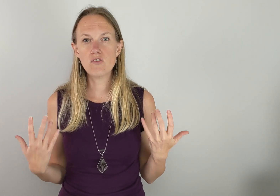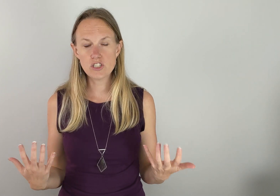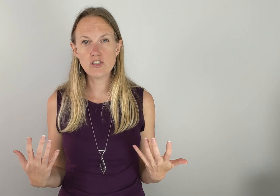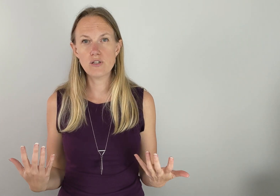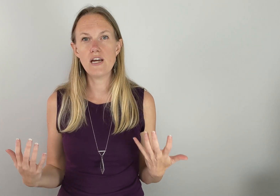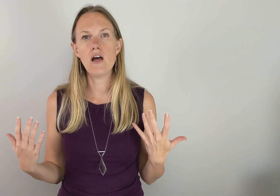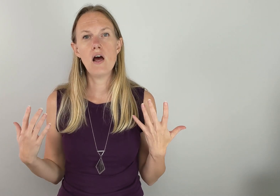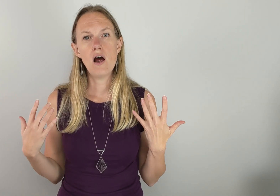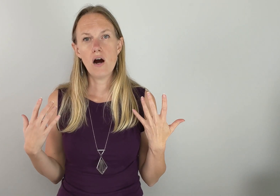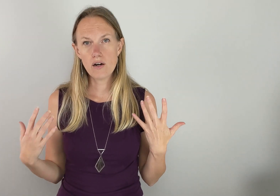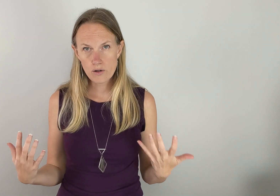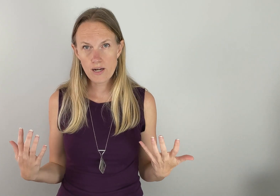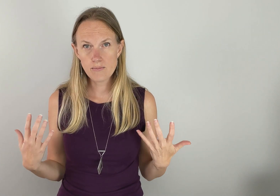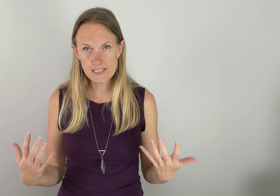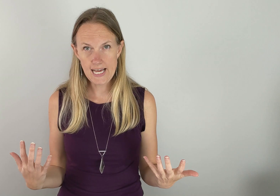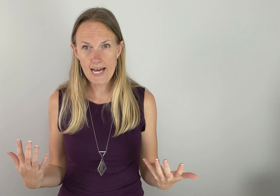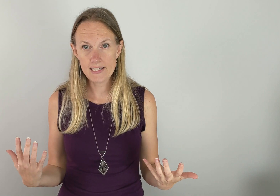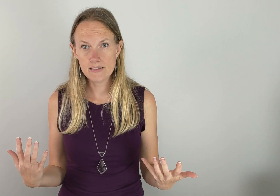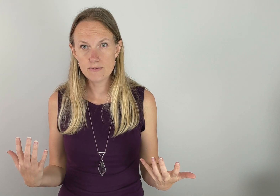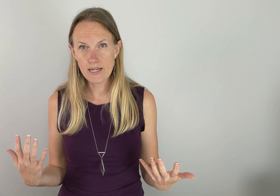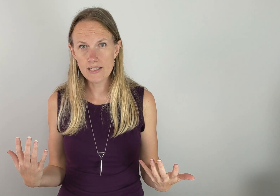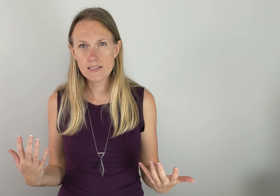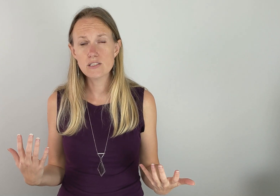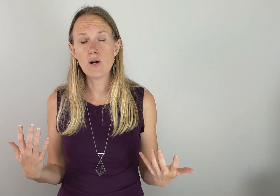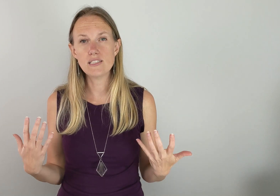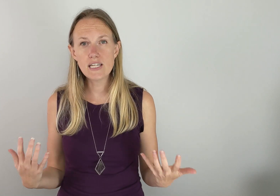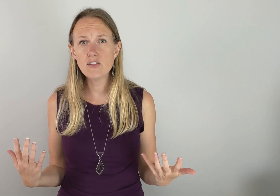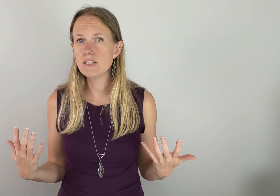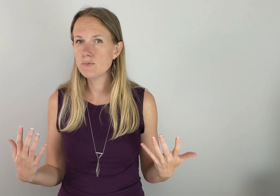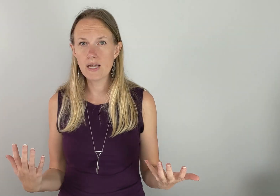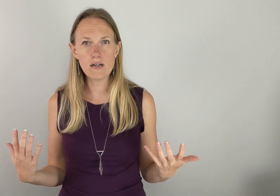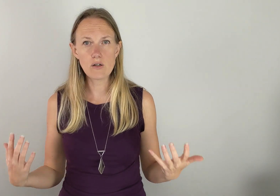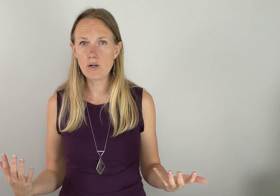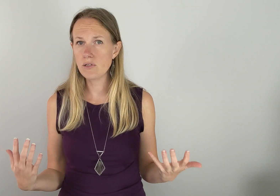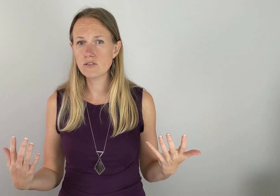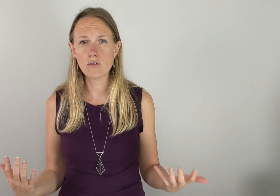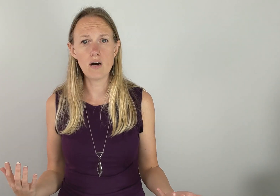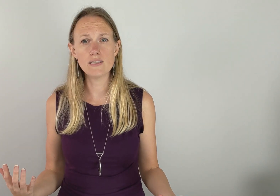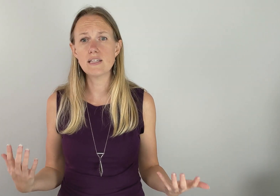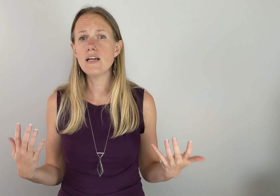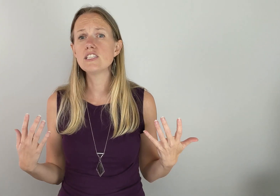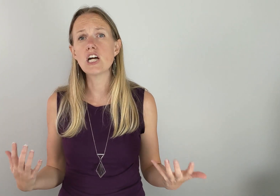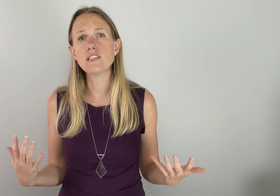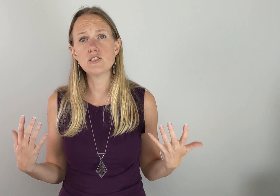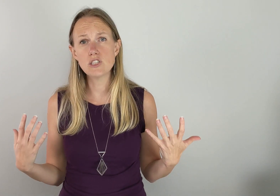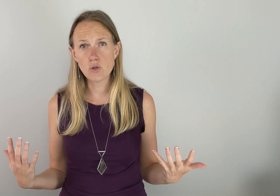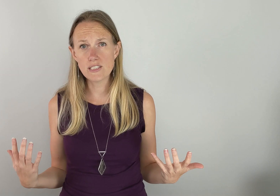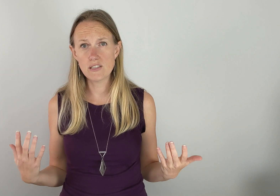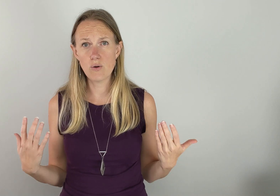verse 3 are incredibly sad, right? So our Savior displayed on a criminal's cross. Darkness rejoiced though